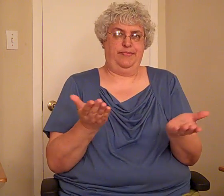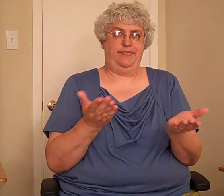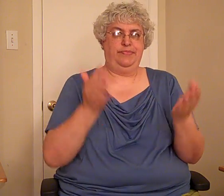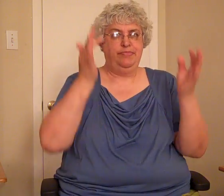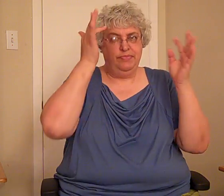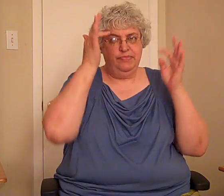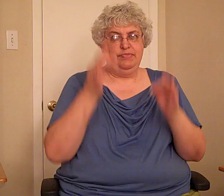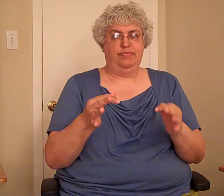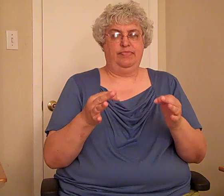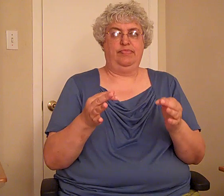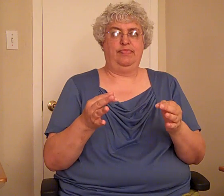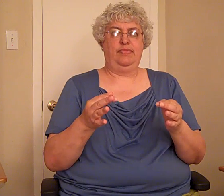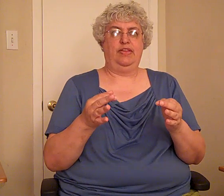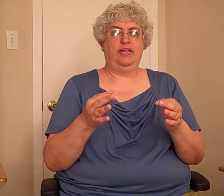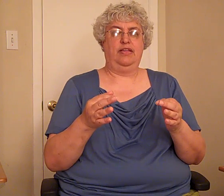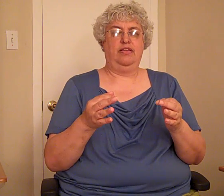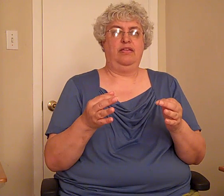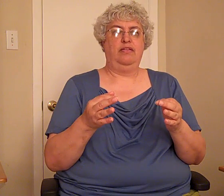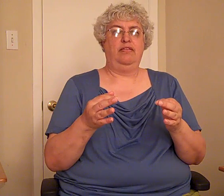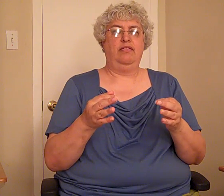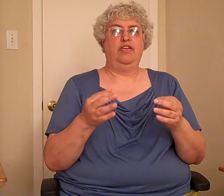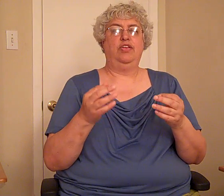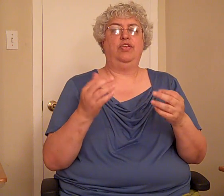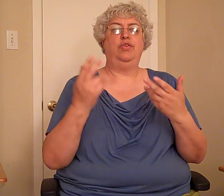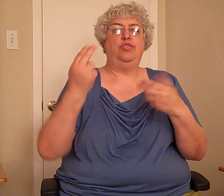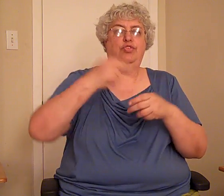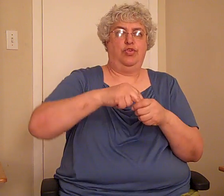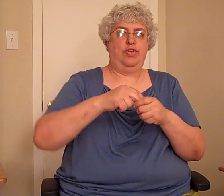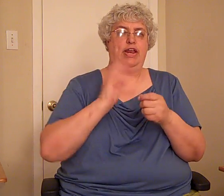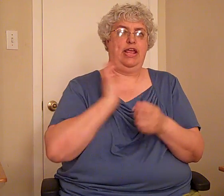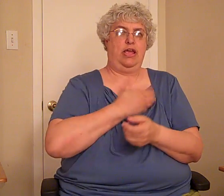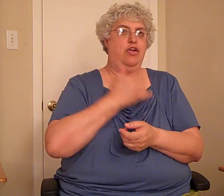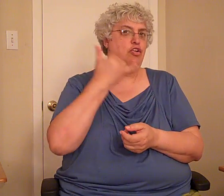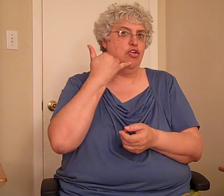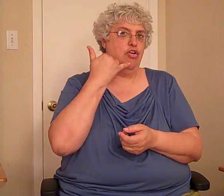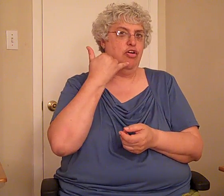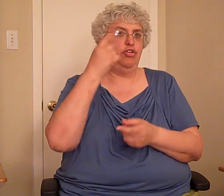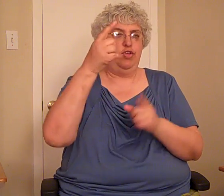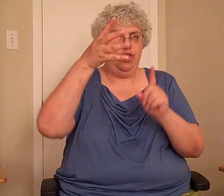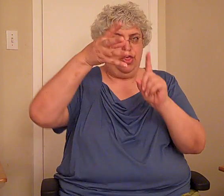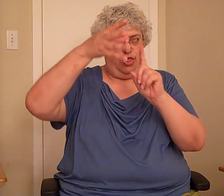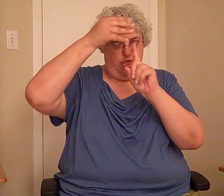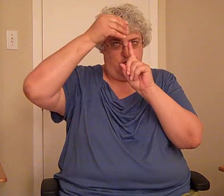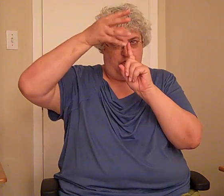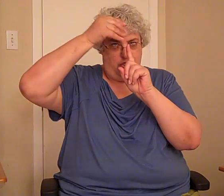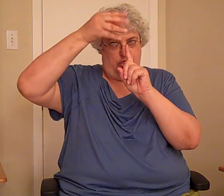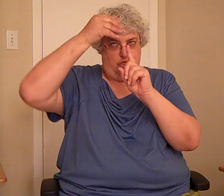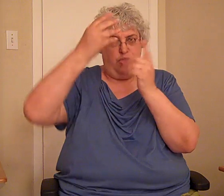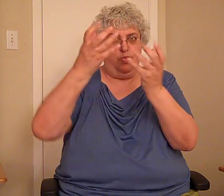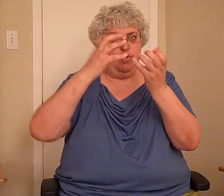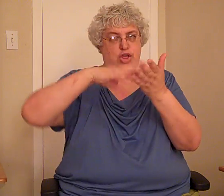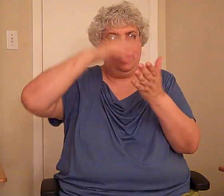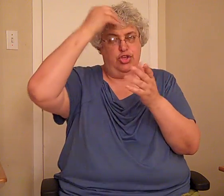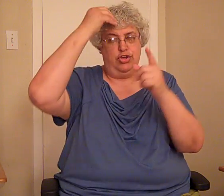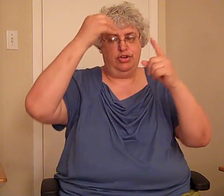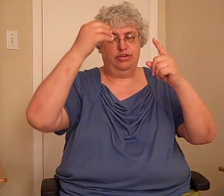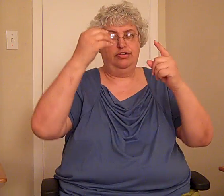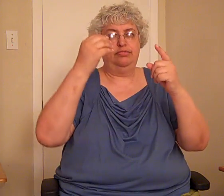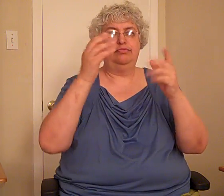to even come to a call like this. The fact that you're a sponge and that you're willing to learn, good for you. That's part of the